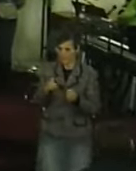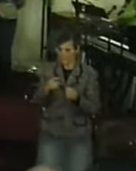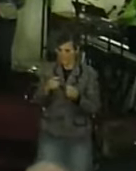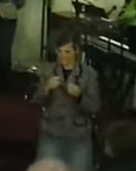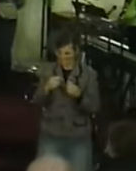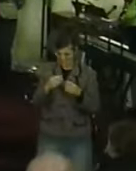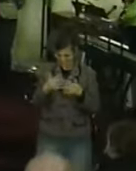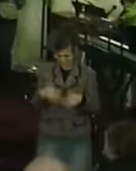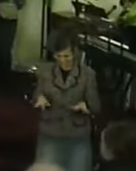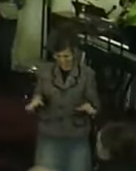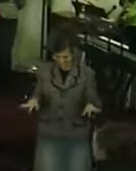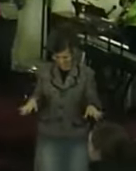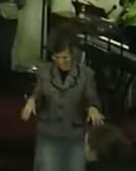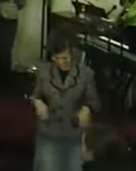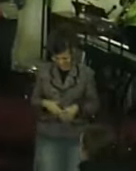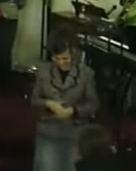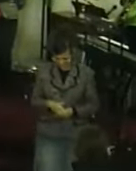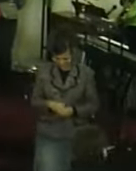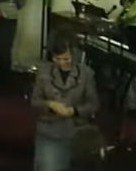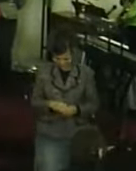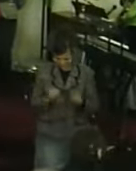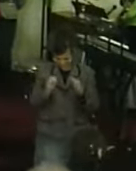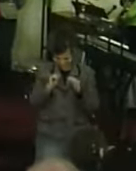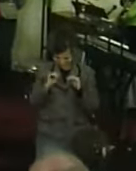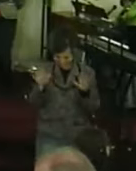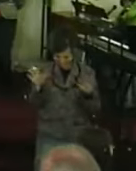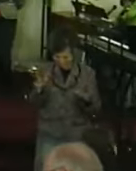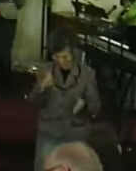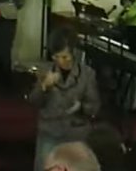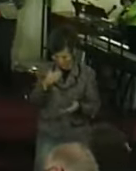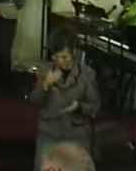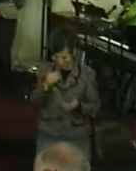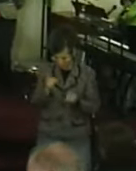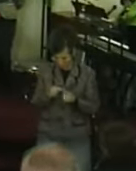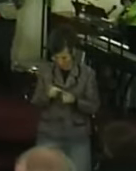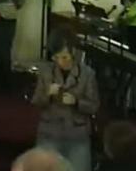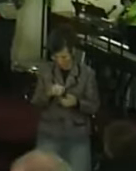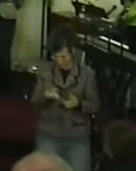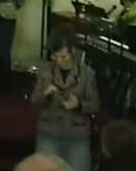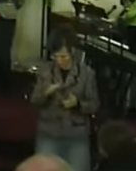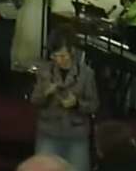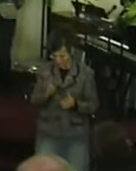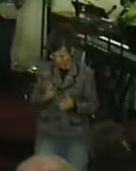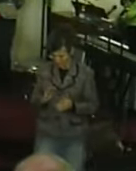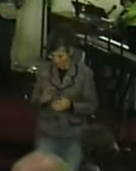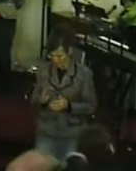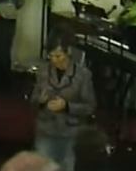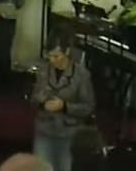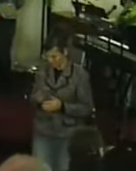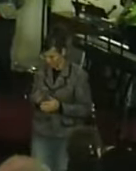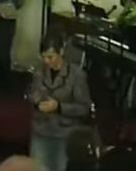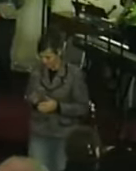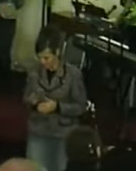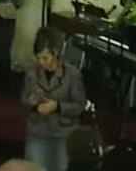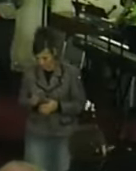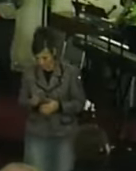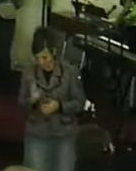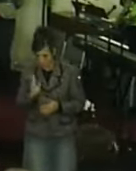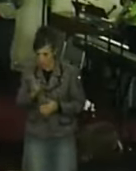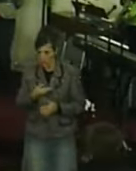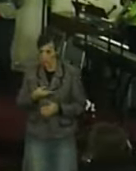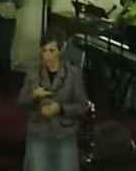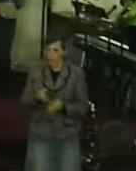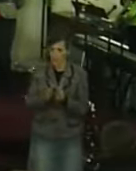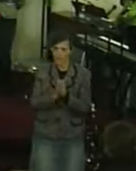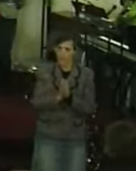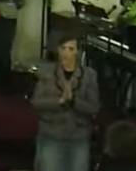Thank you, Jesus, Lord, for this word of God. We thank you for this time. We have a fellowship of worship to your holy name. God, we pray that you help us not to